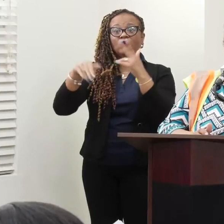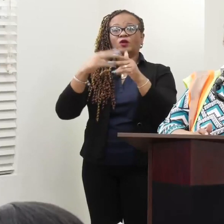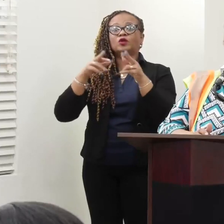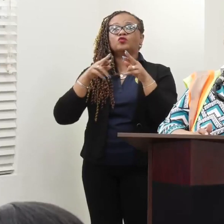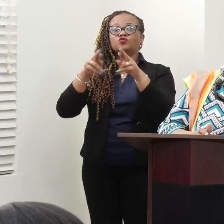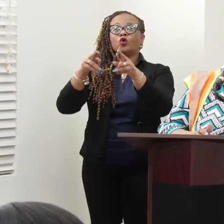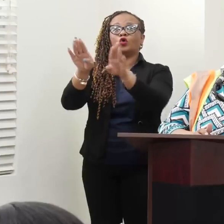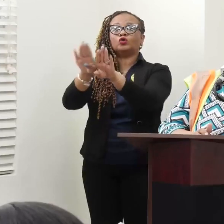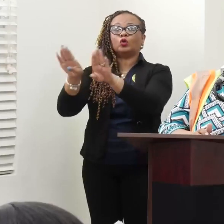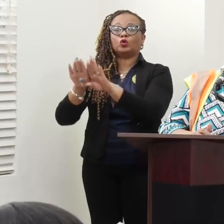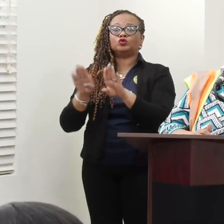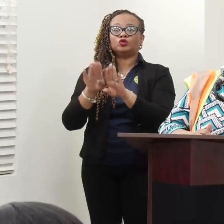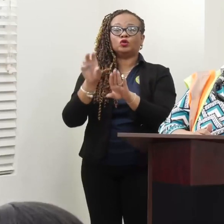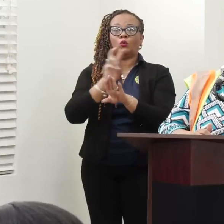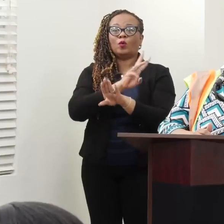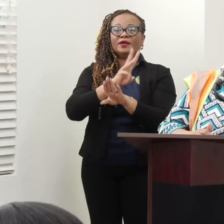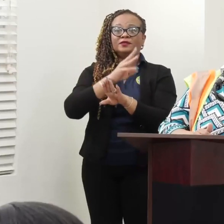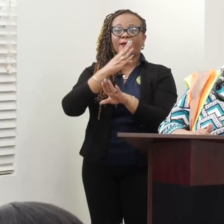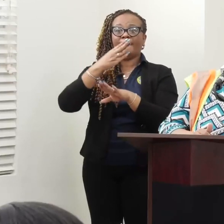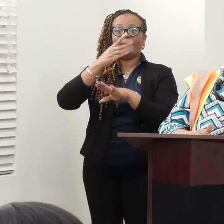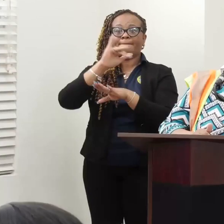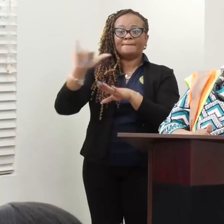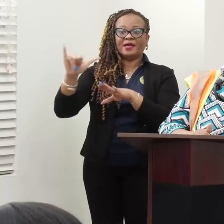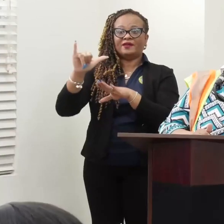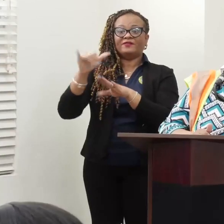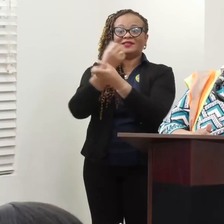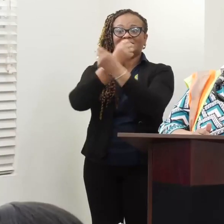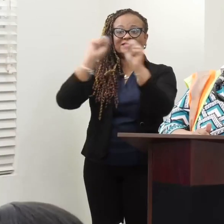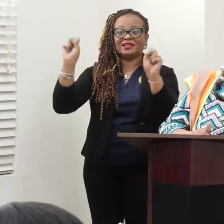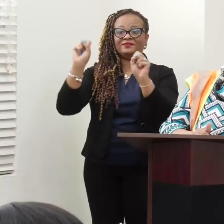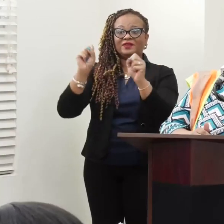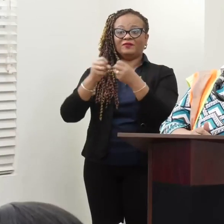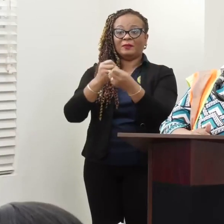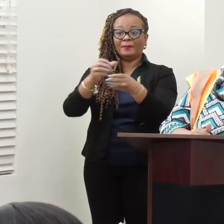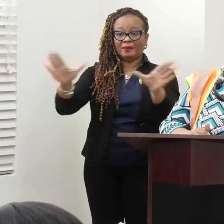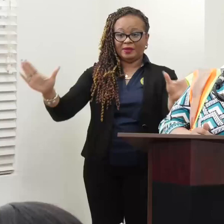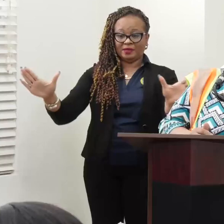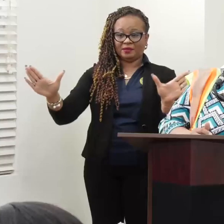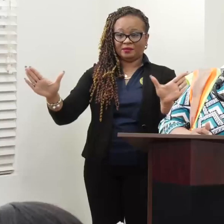road closures on West Bay Street for the safety of the public.